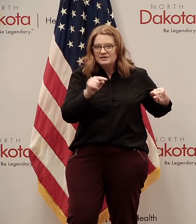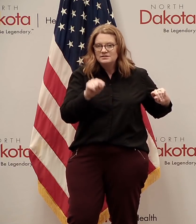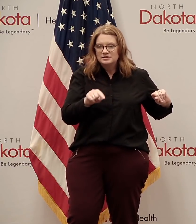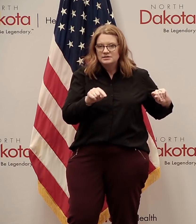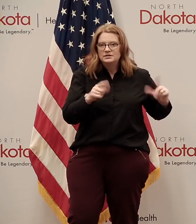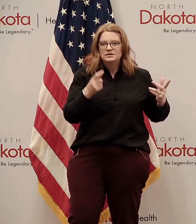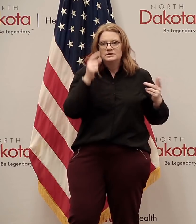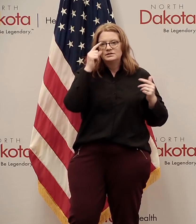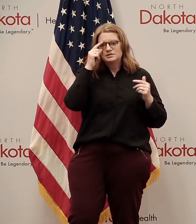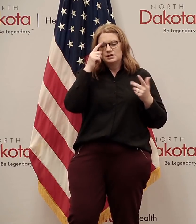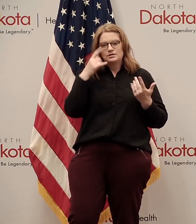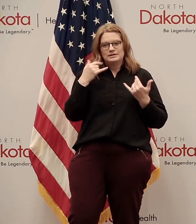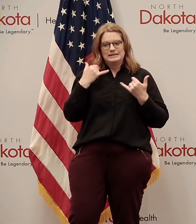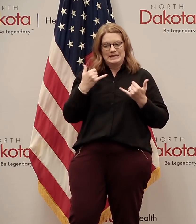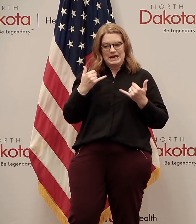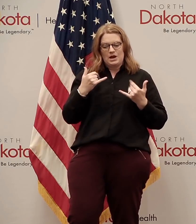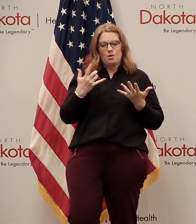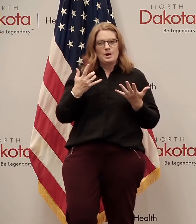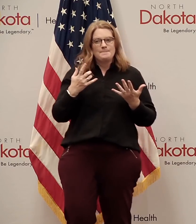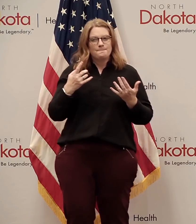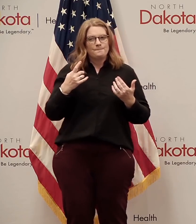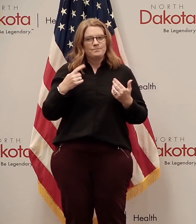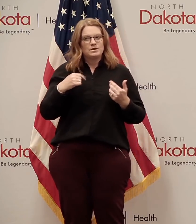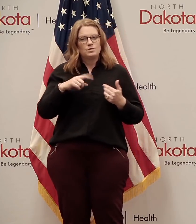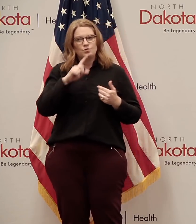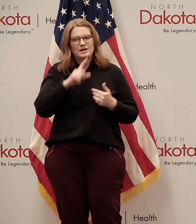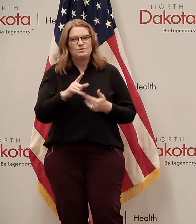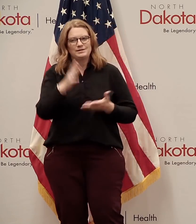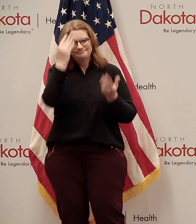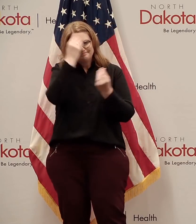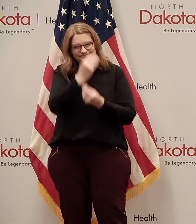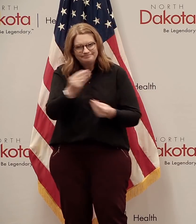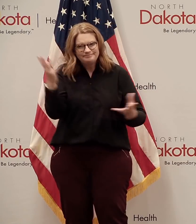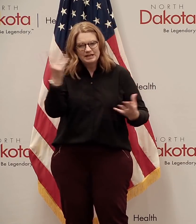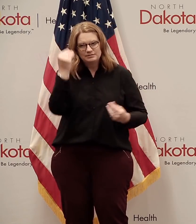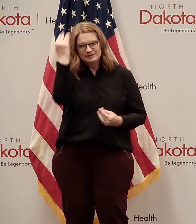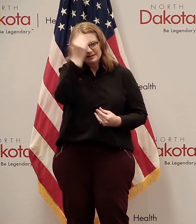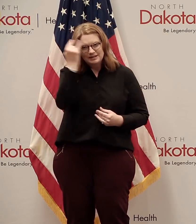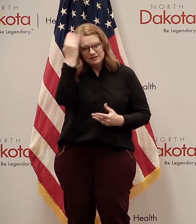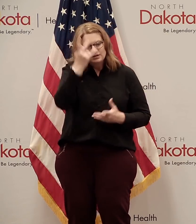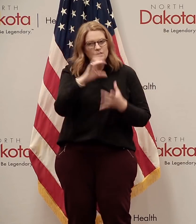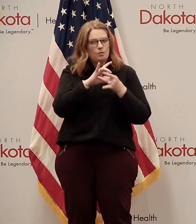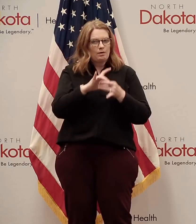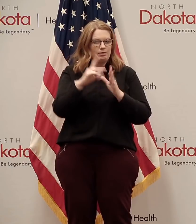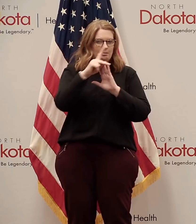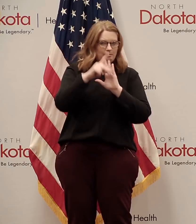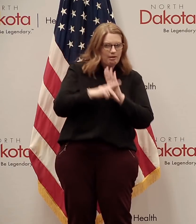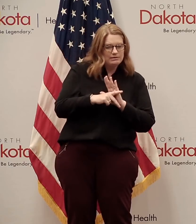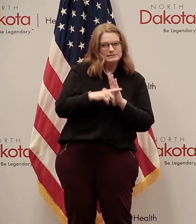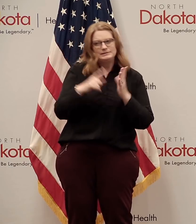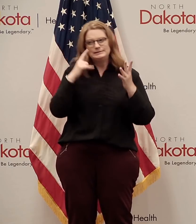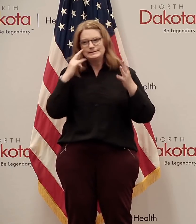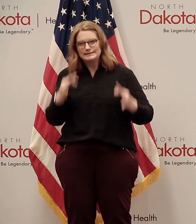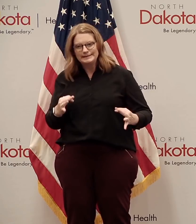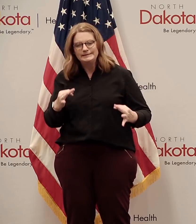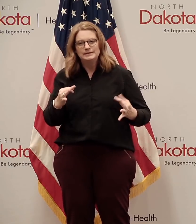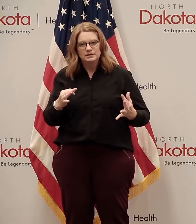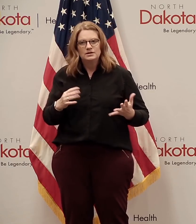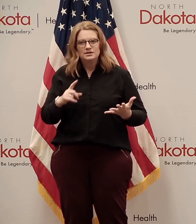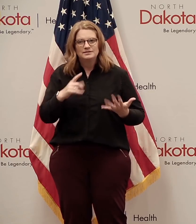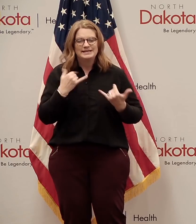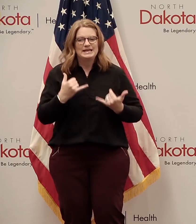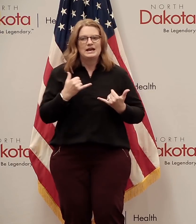way we're looking at this and the way we'd like to share for the state when we're thinking about it in terms of policy decision making is that we're really